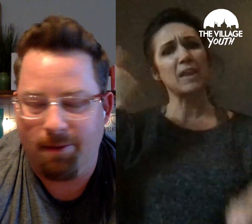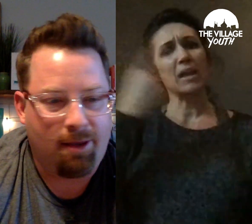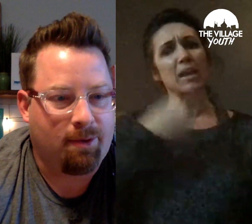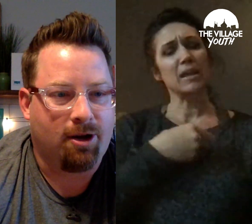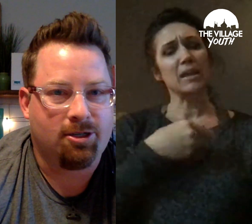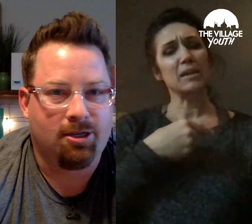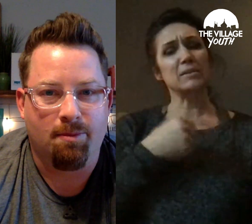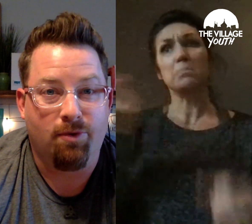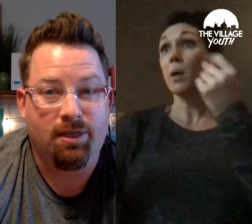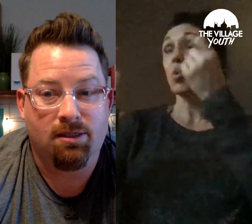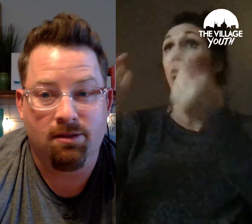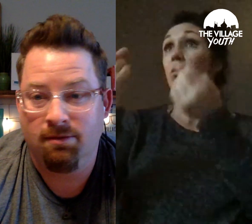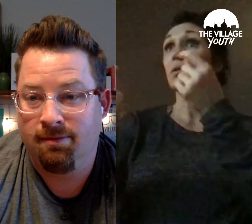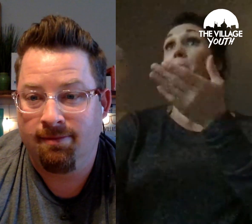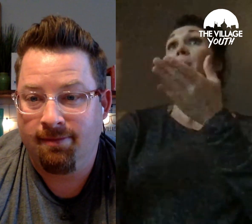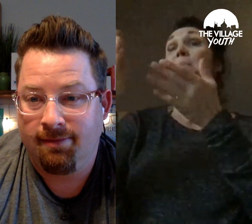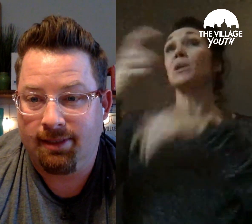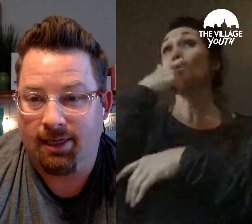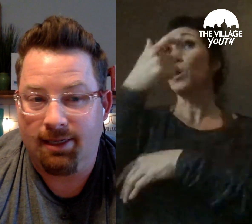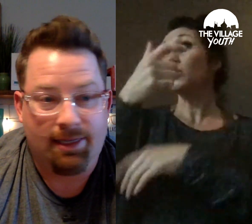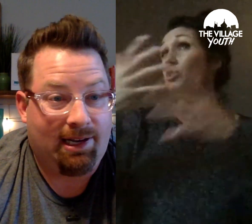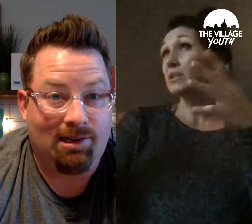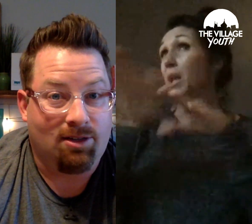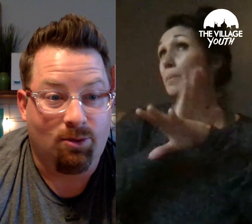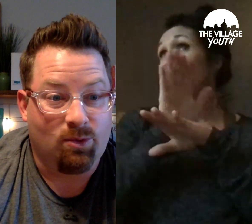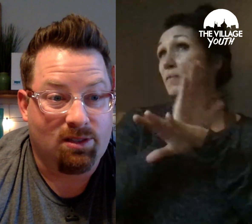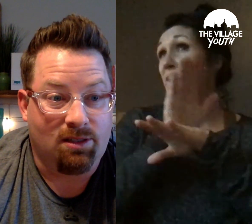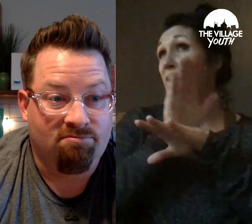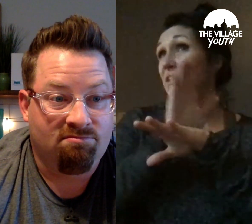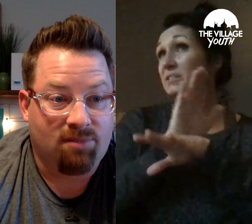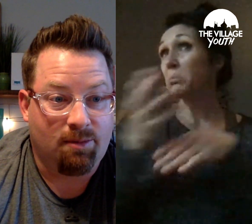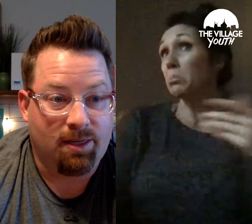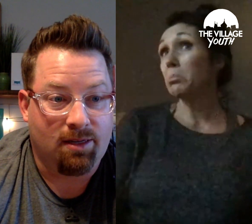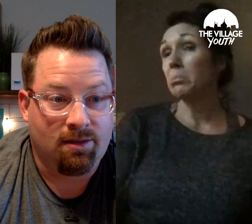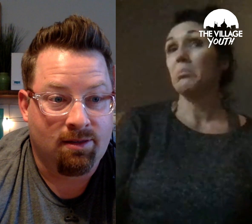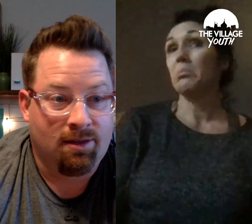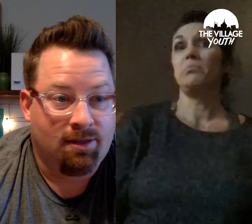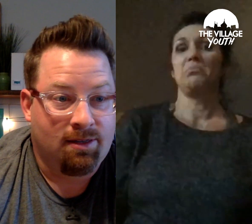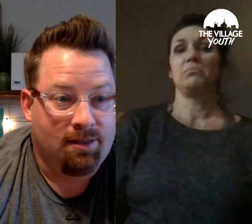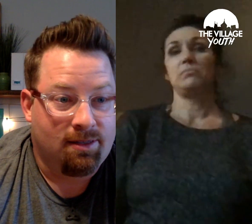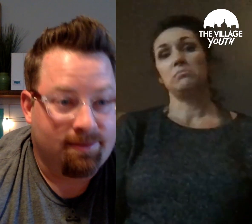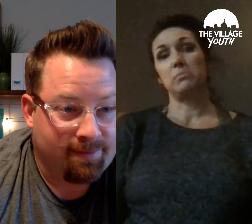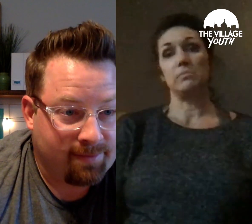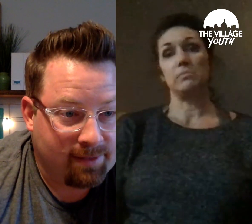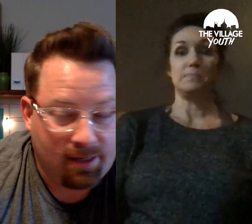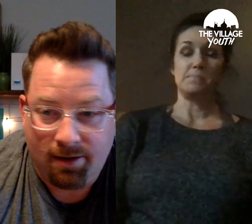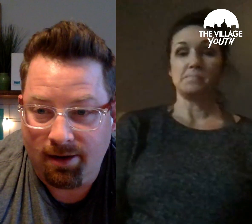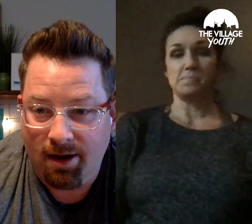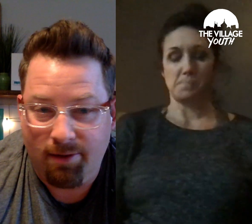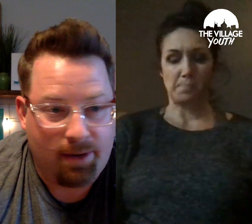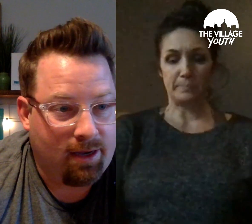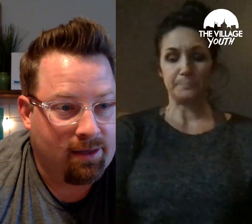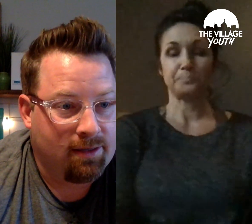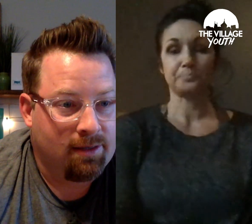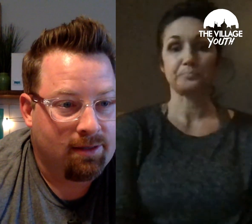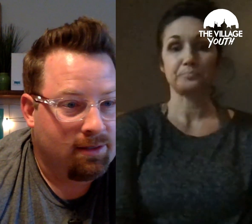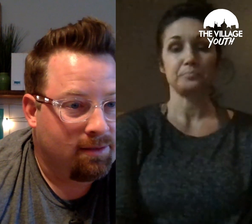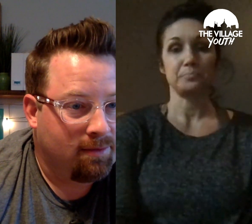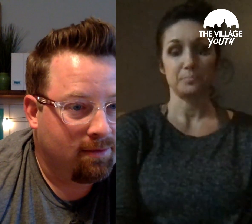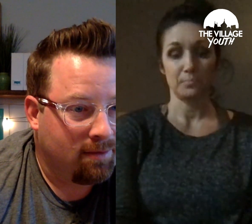emoji. Maybe they've been watching a lot of movies. I don't know. We'll see. That'll be good. So hi